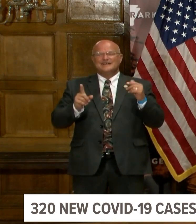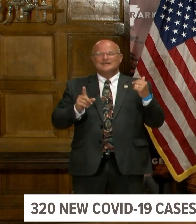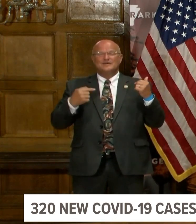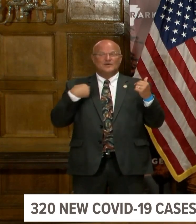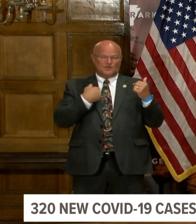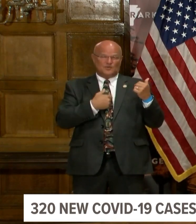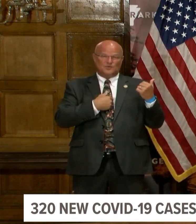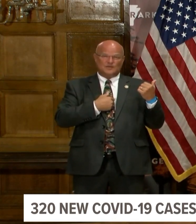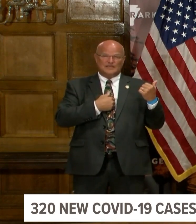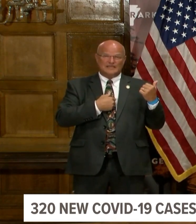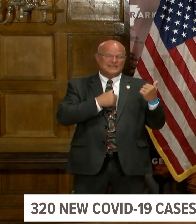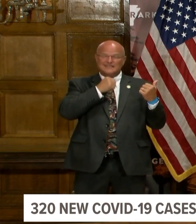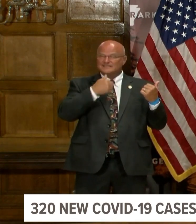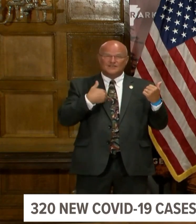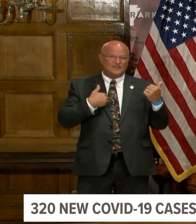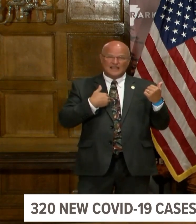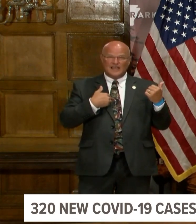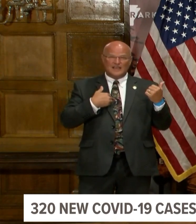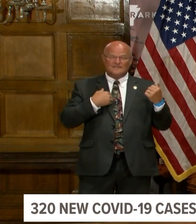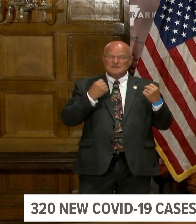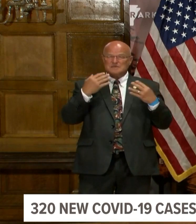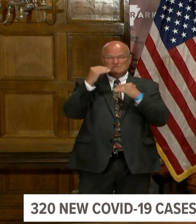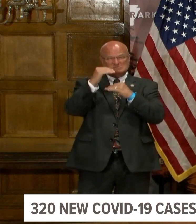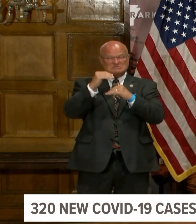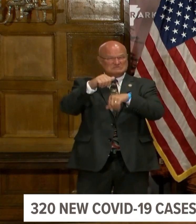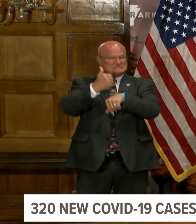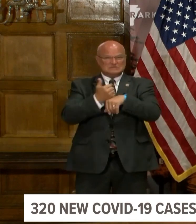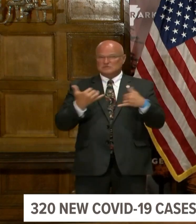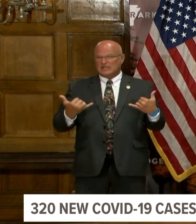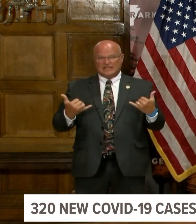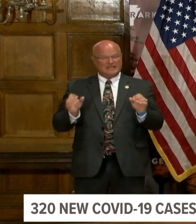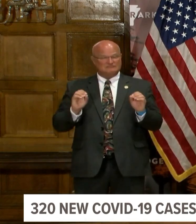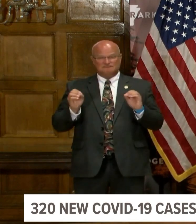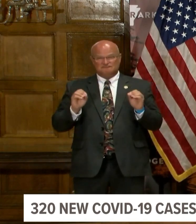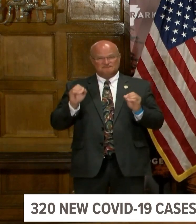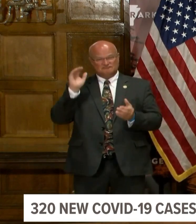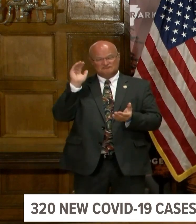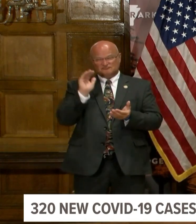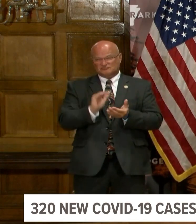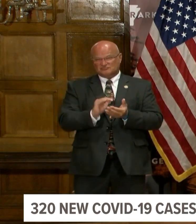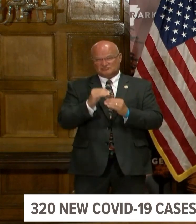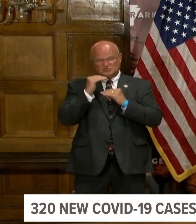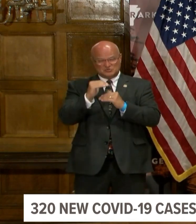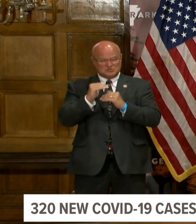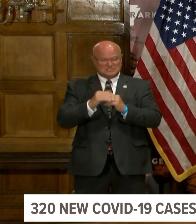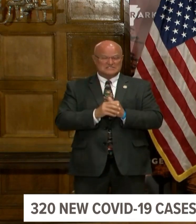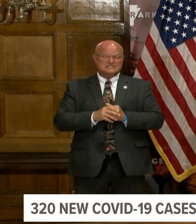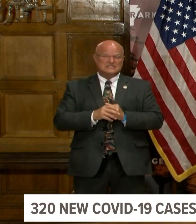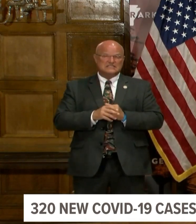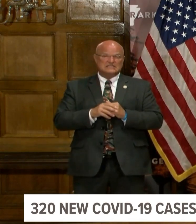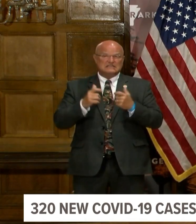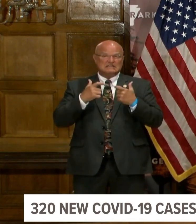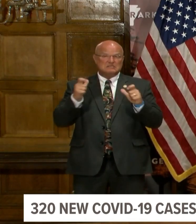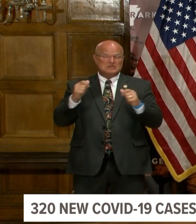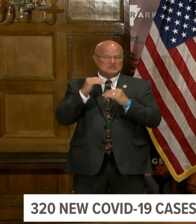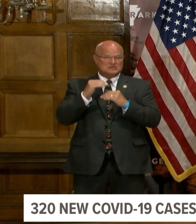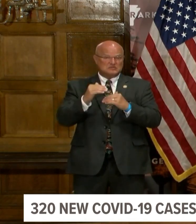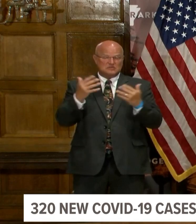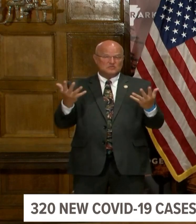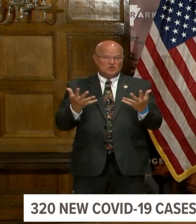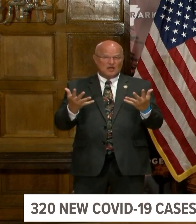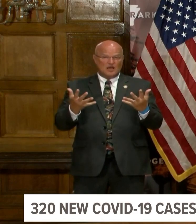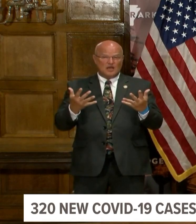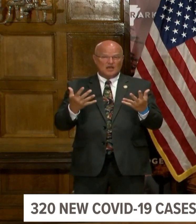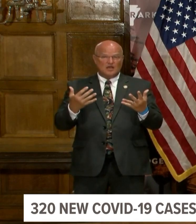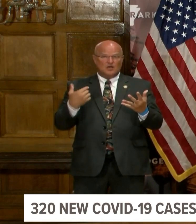you know, we don't have very many restrictions in place right now. The biggest restriction is that